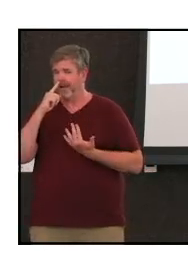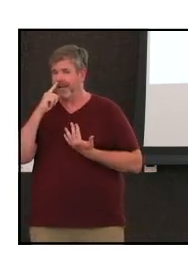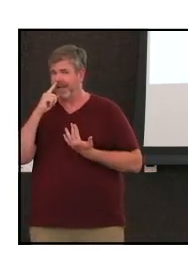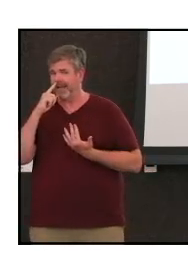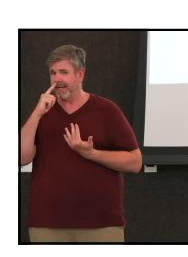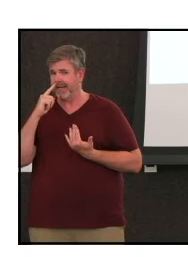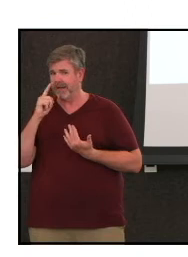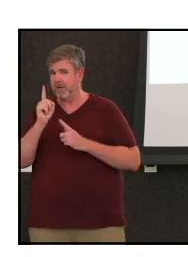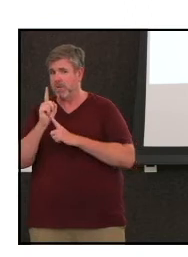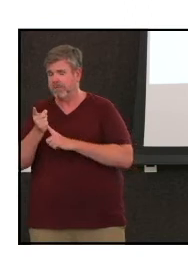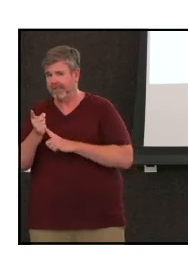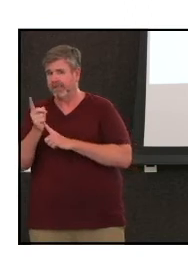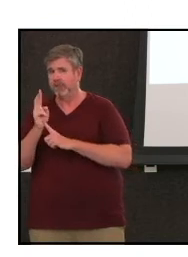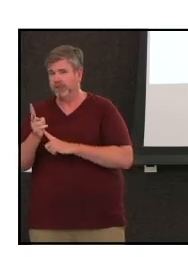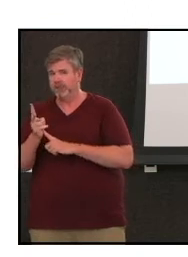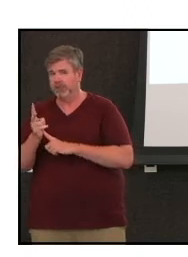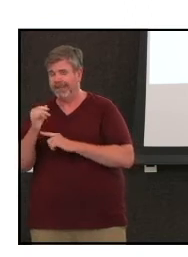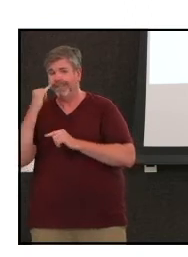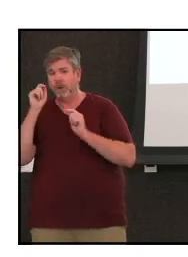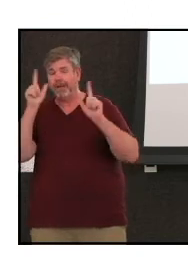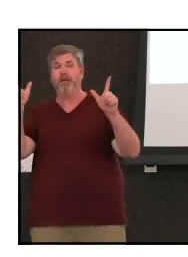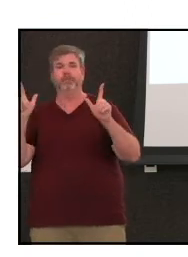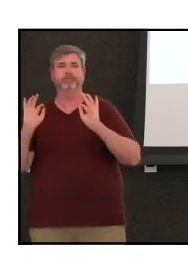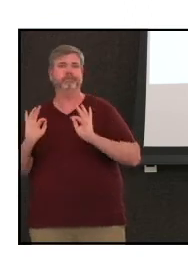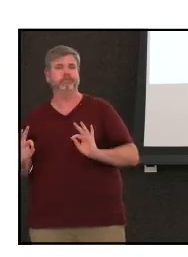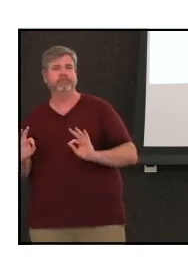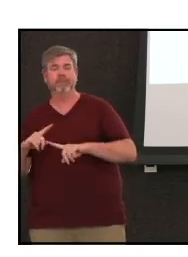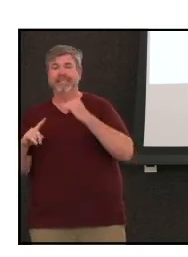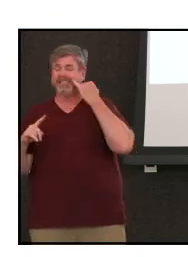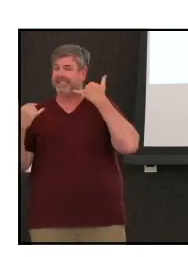to arrive. If they don't wake up, you can repeat the dose in the other nostril.